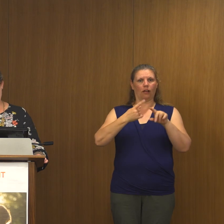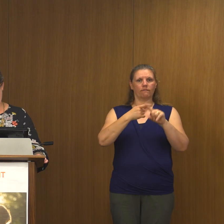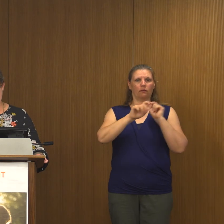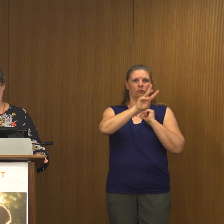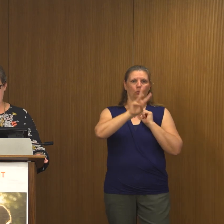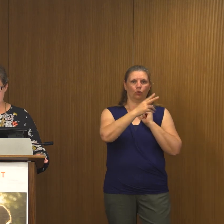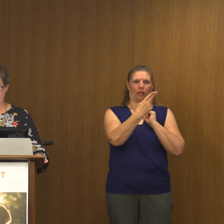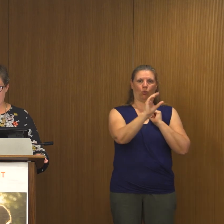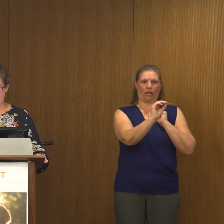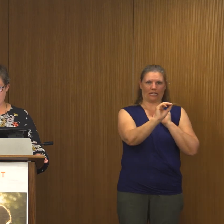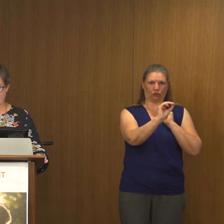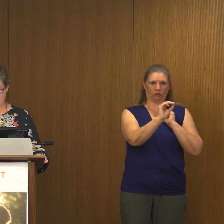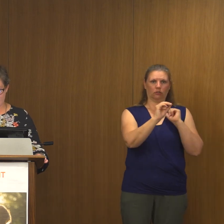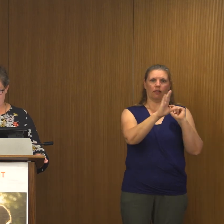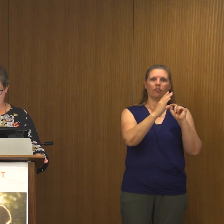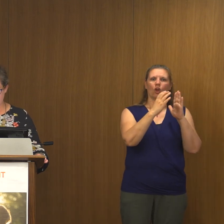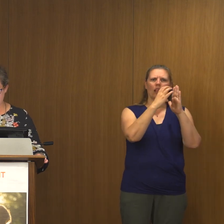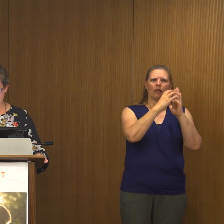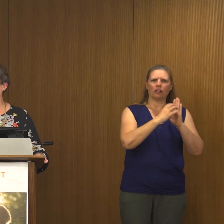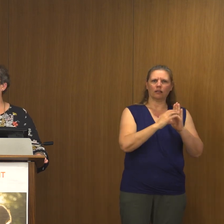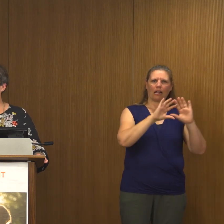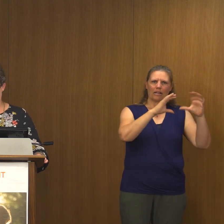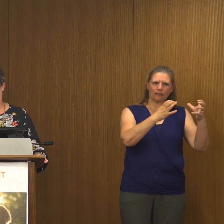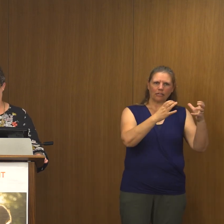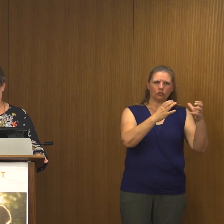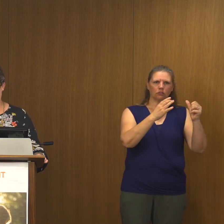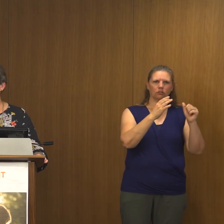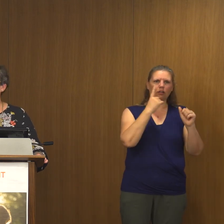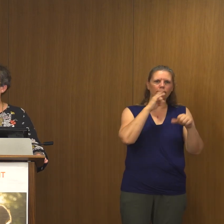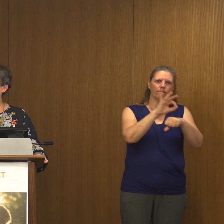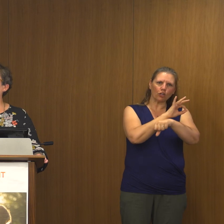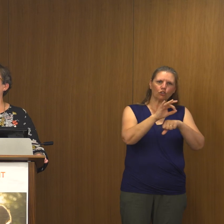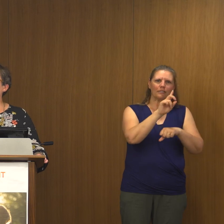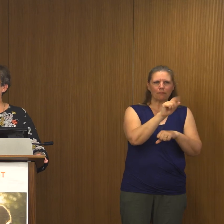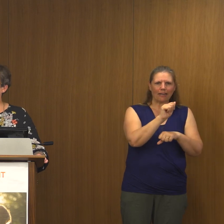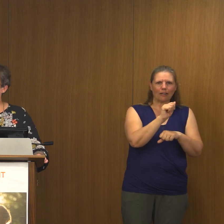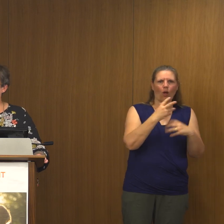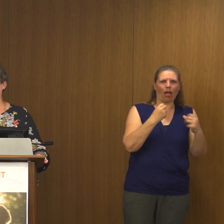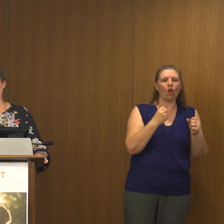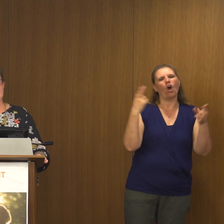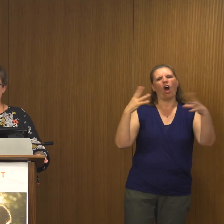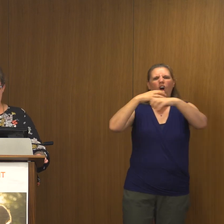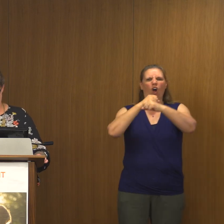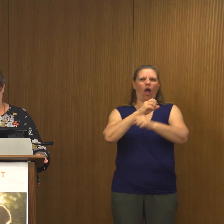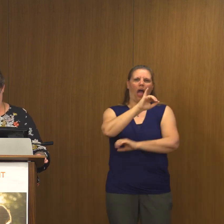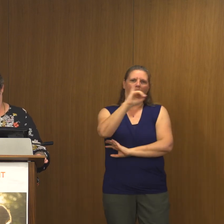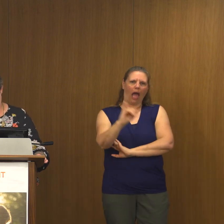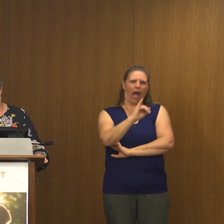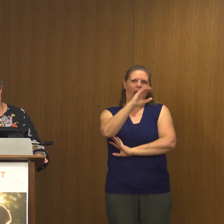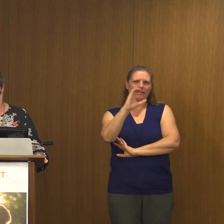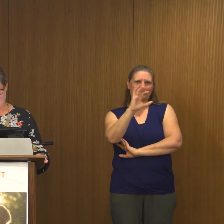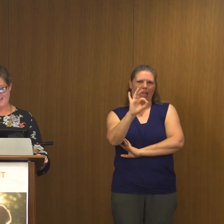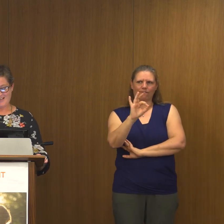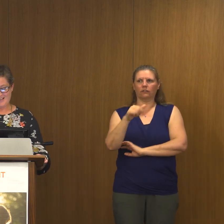Organization's International Classification of Functioning, Disability, and Health. Well, we can call it the ICF for short. We like acronyms here. This is what